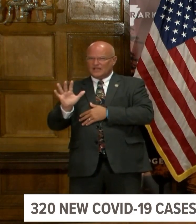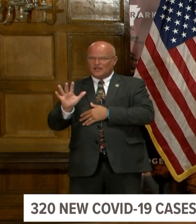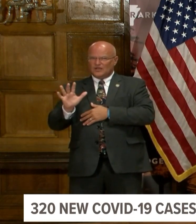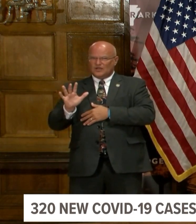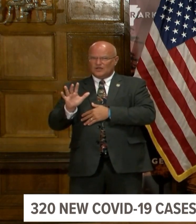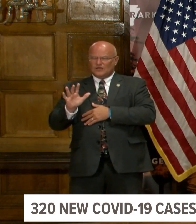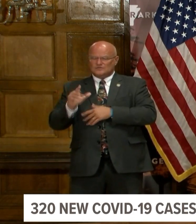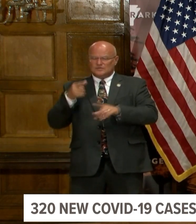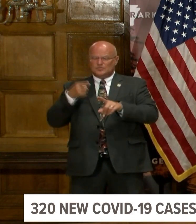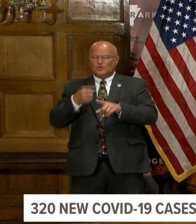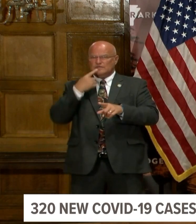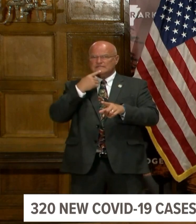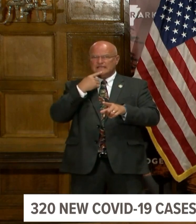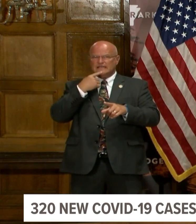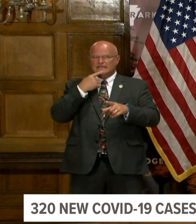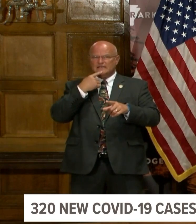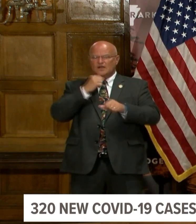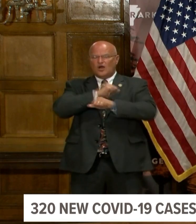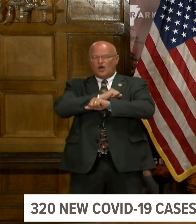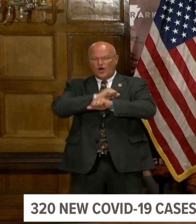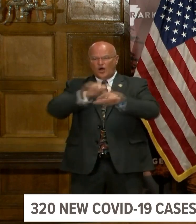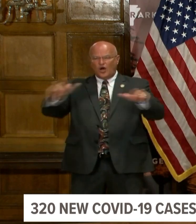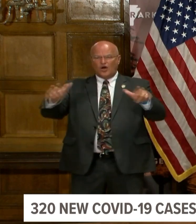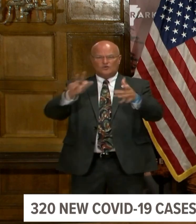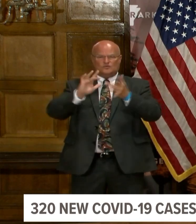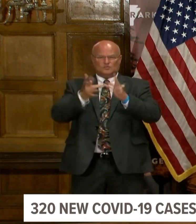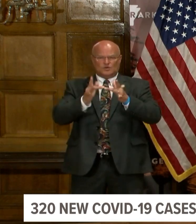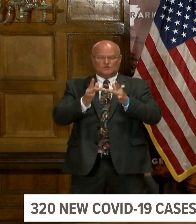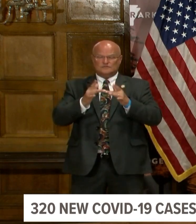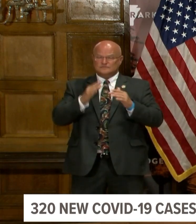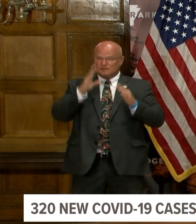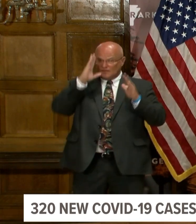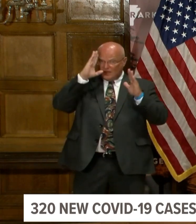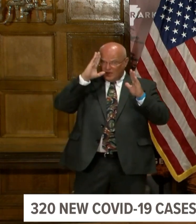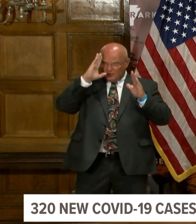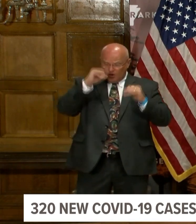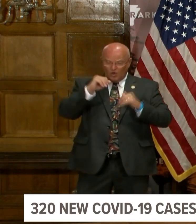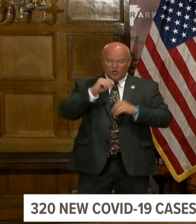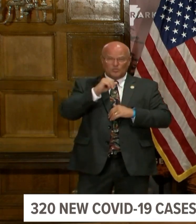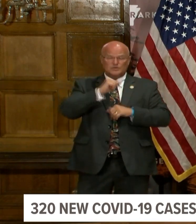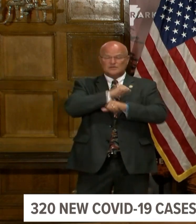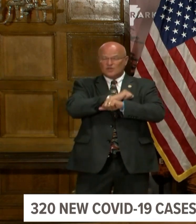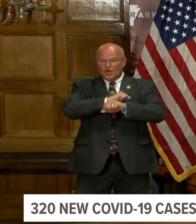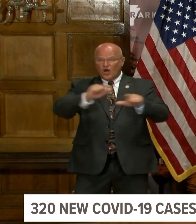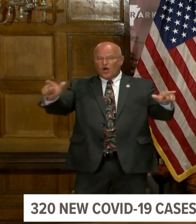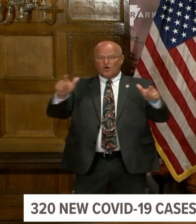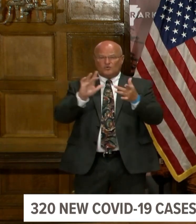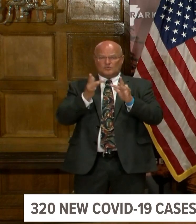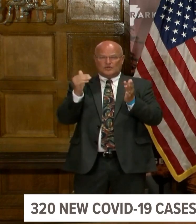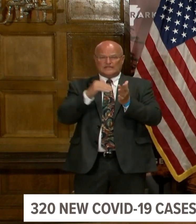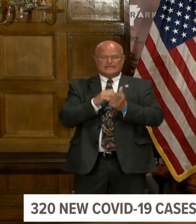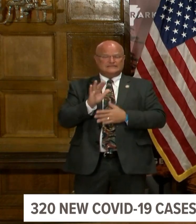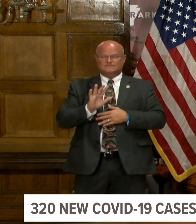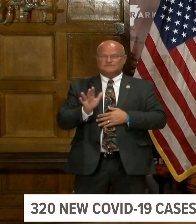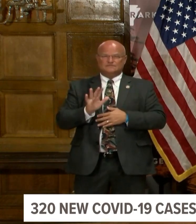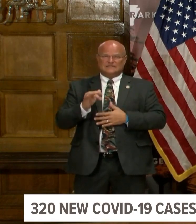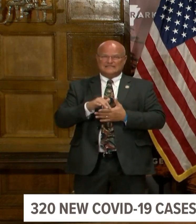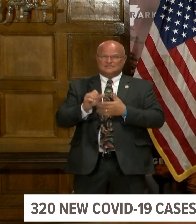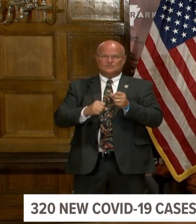there's a point where we say we have to go all remote. I'm hoping we don't ever have to go all remote in this school